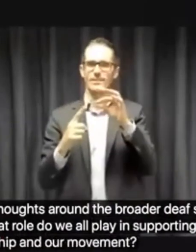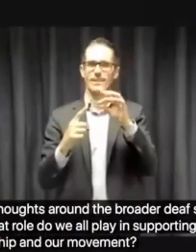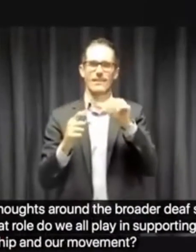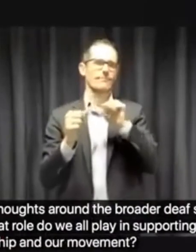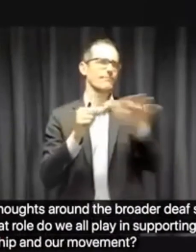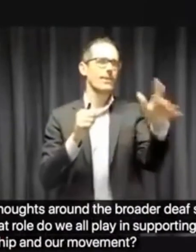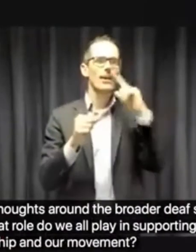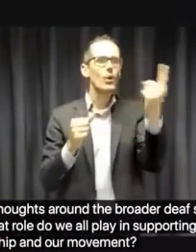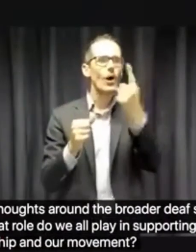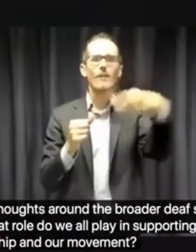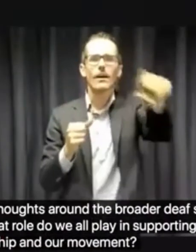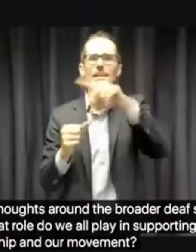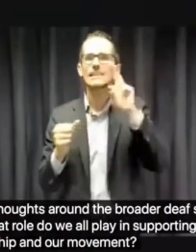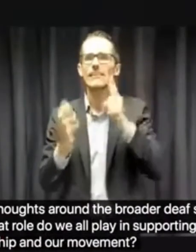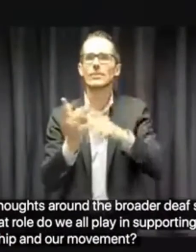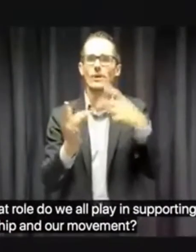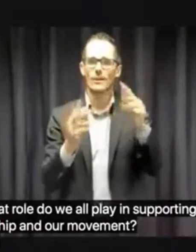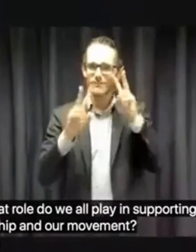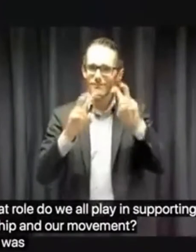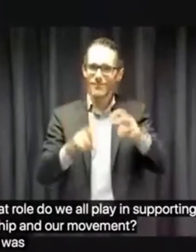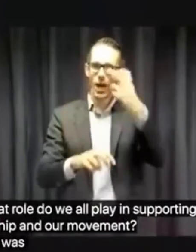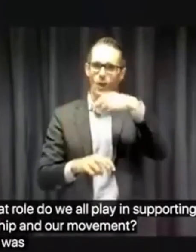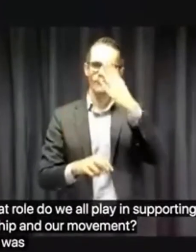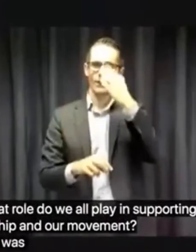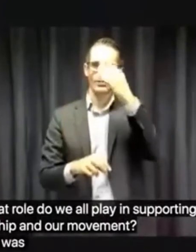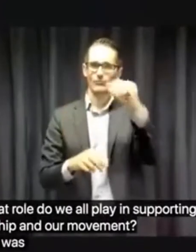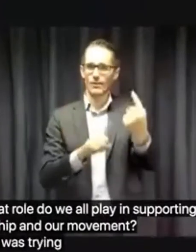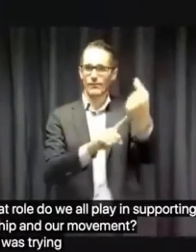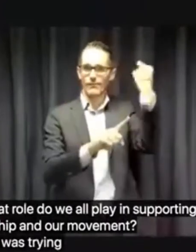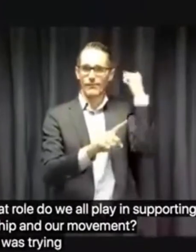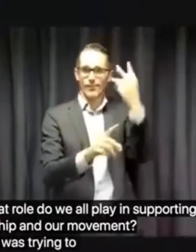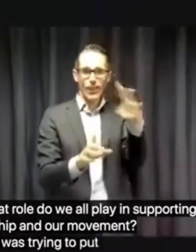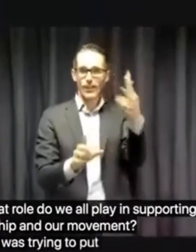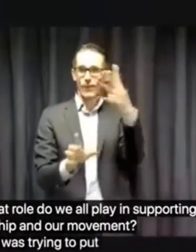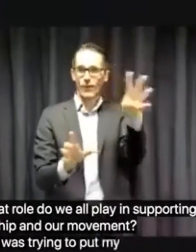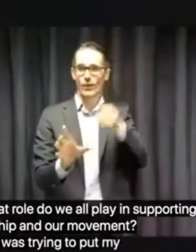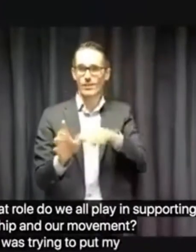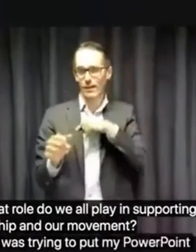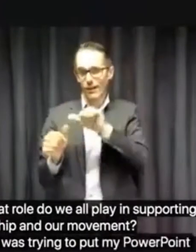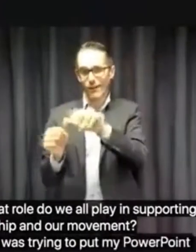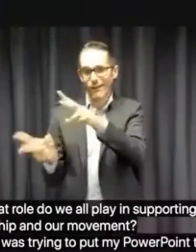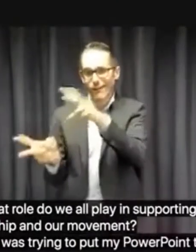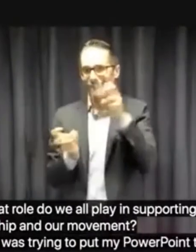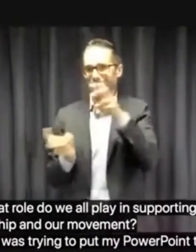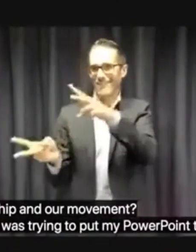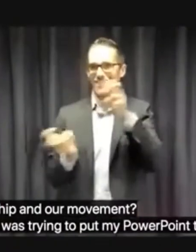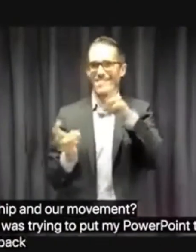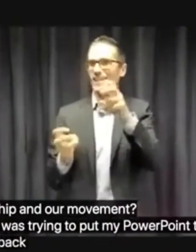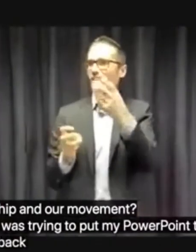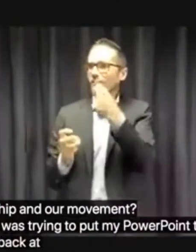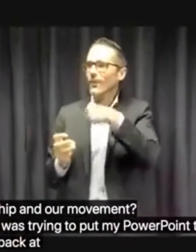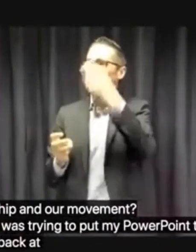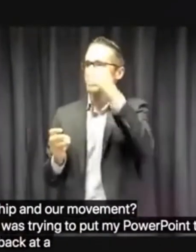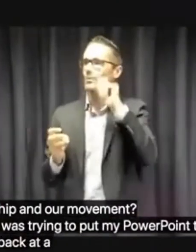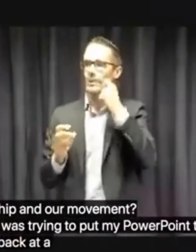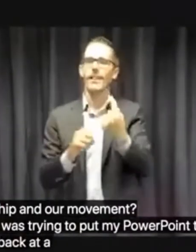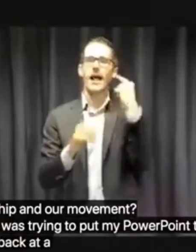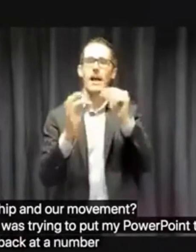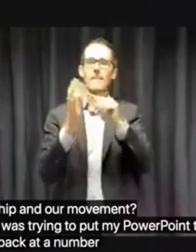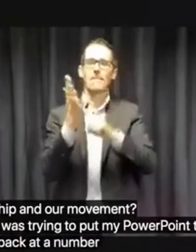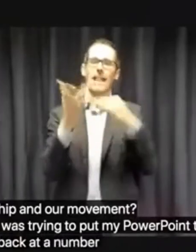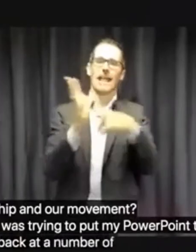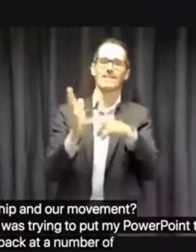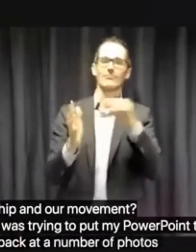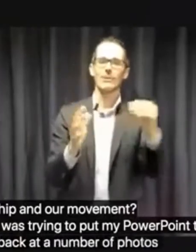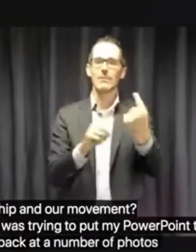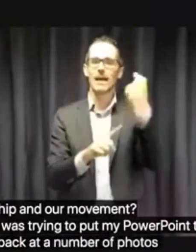Whilst I was trying to put my PowerPoint together, I looked back at a number of photos from 30 or 40 years ago from Deaf Victoria, not fantastic. So